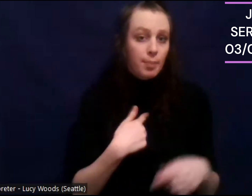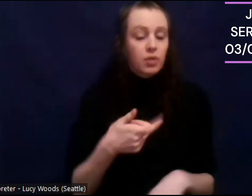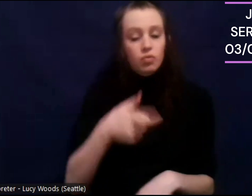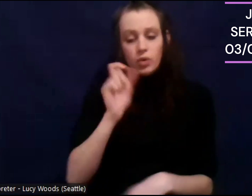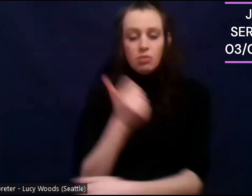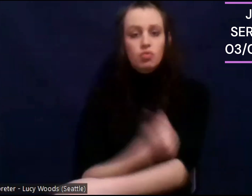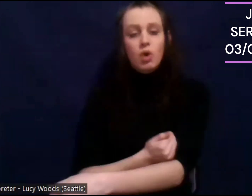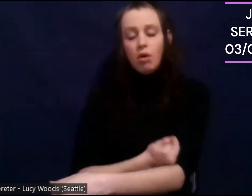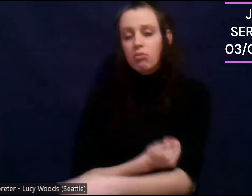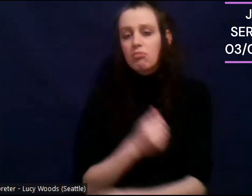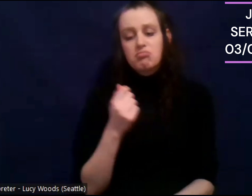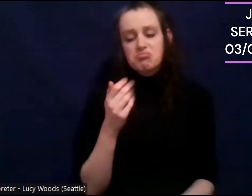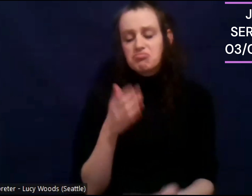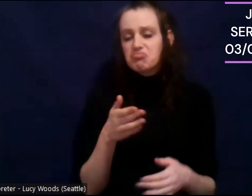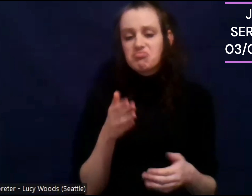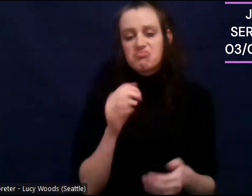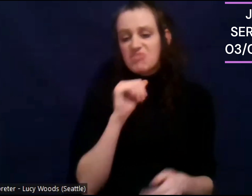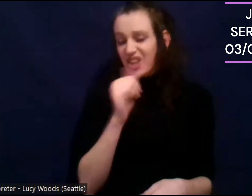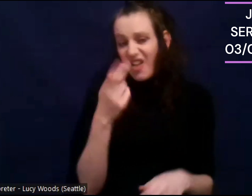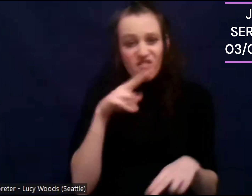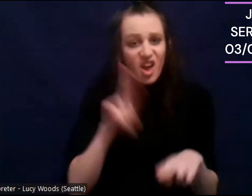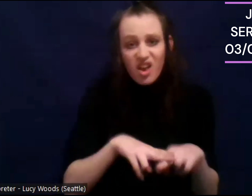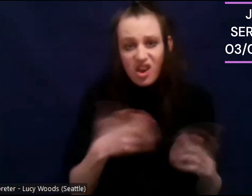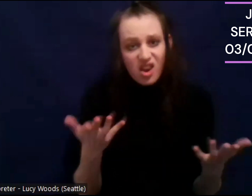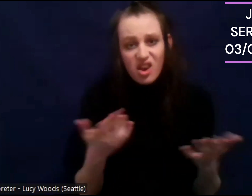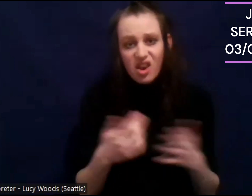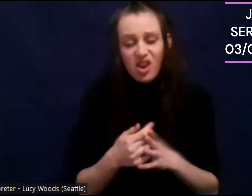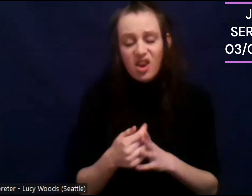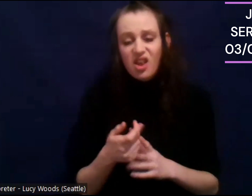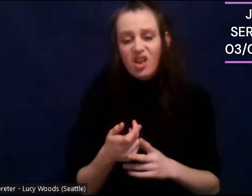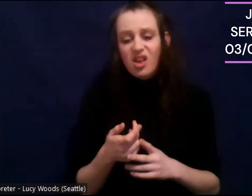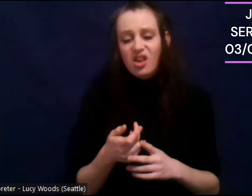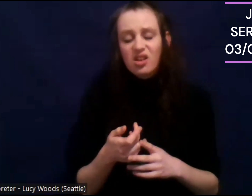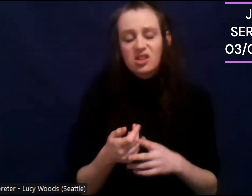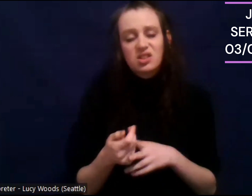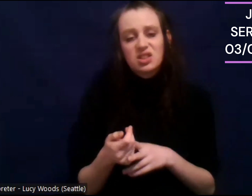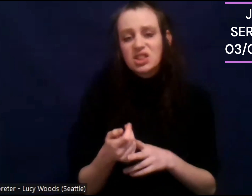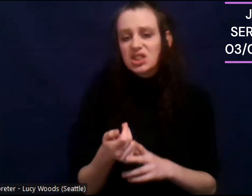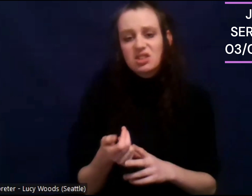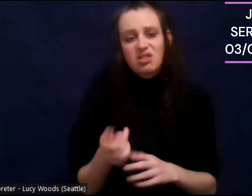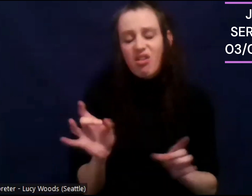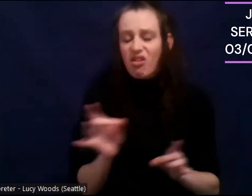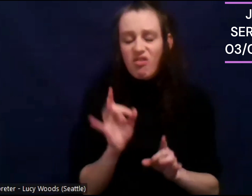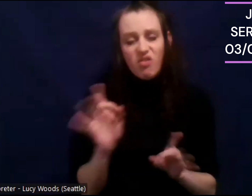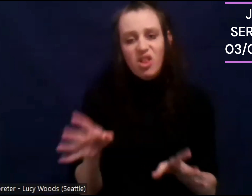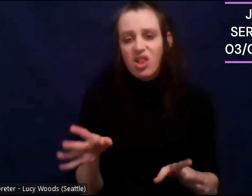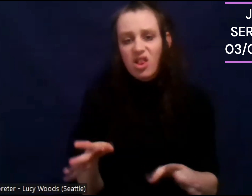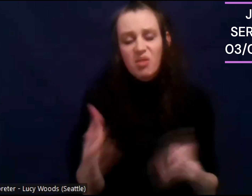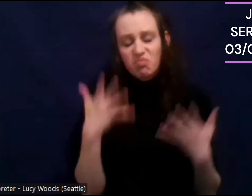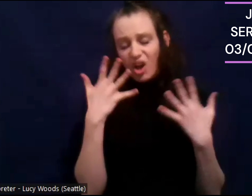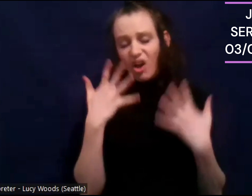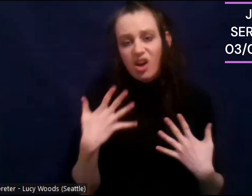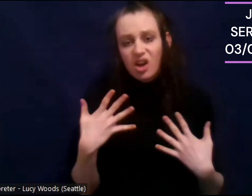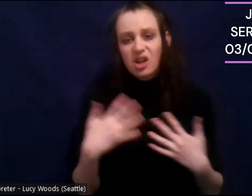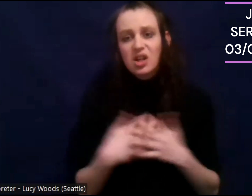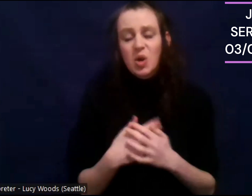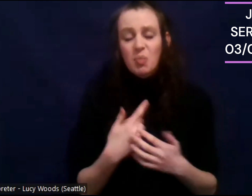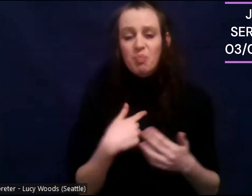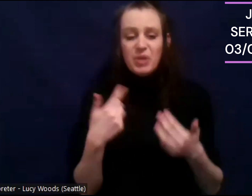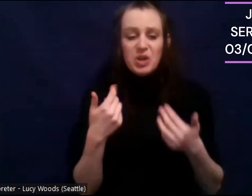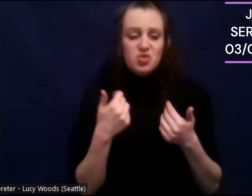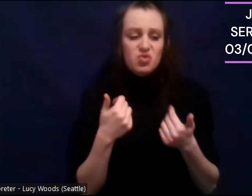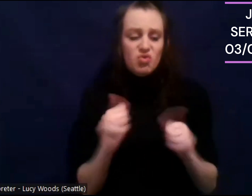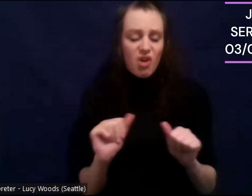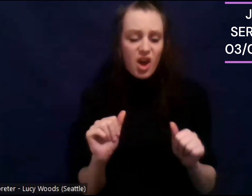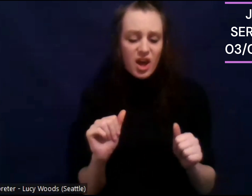fun long before I got sober. It was pathetic. And all I was trying to do is basically just inoculate myself